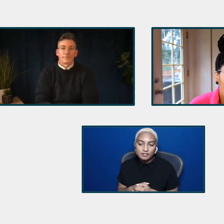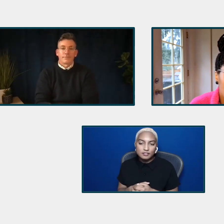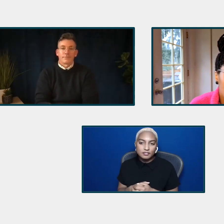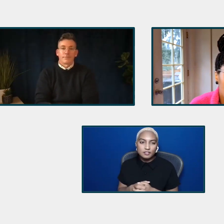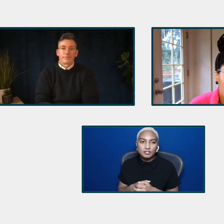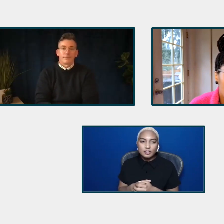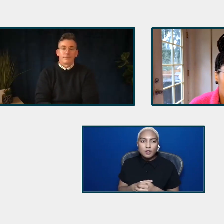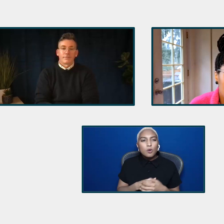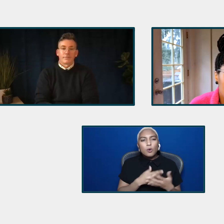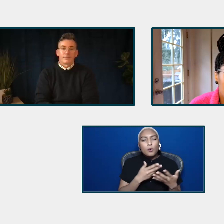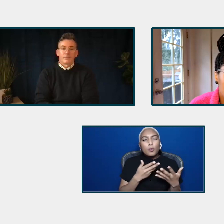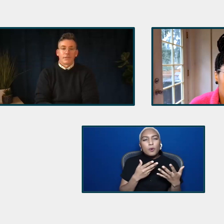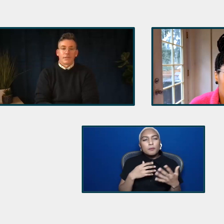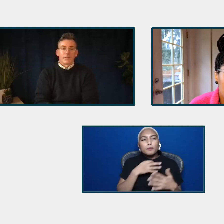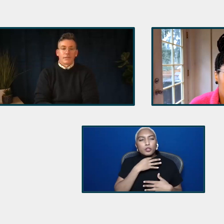Ooh.